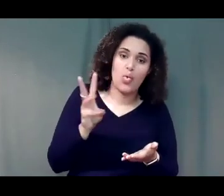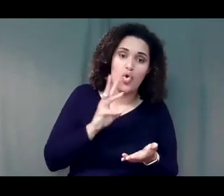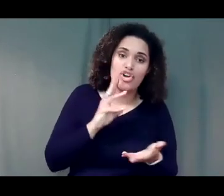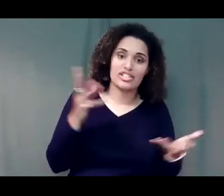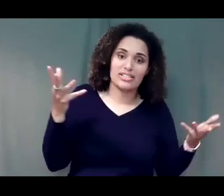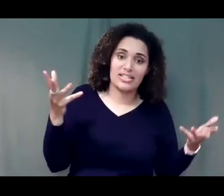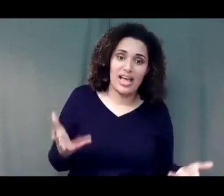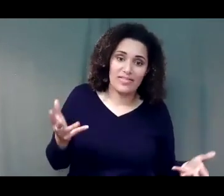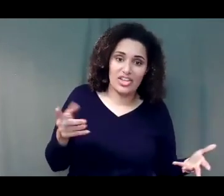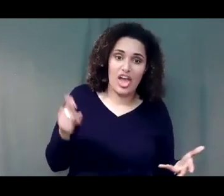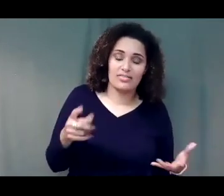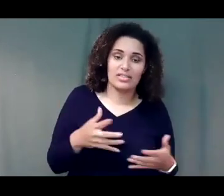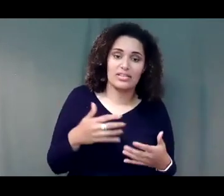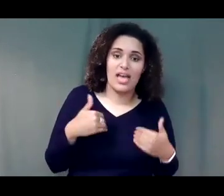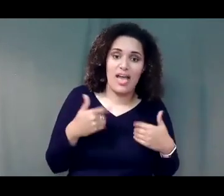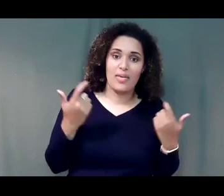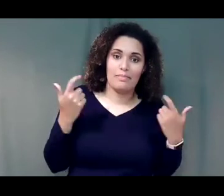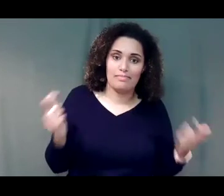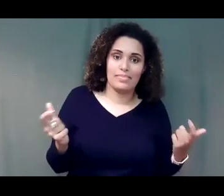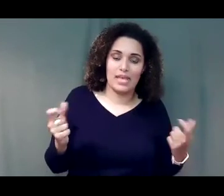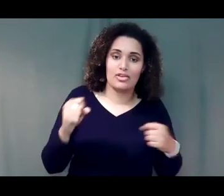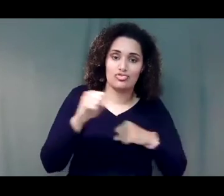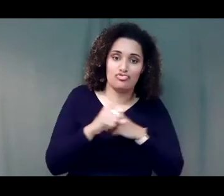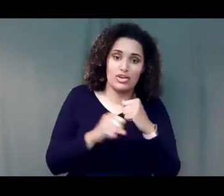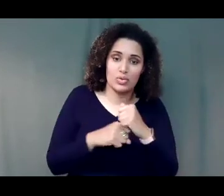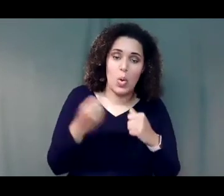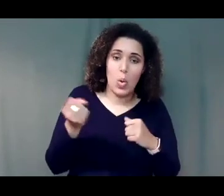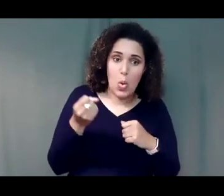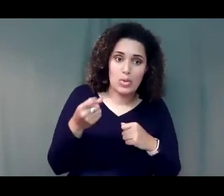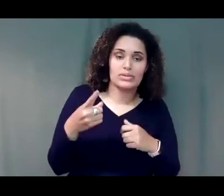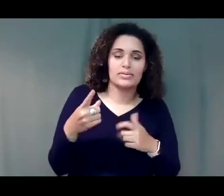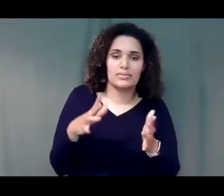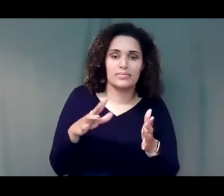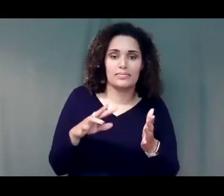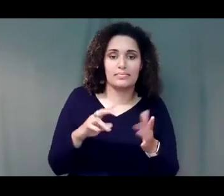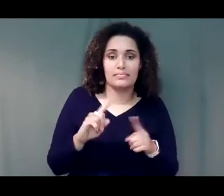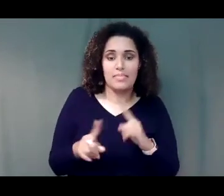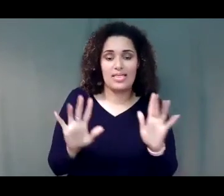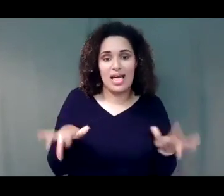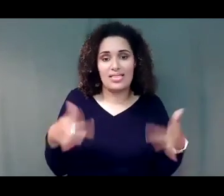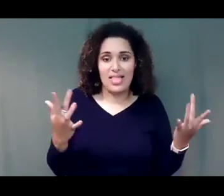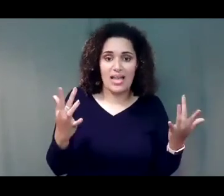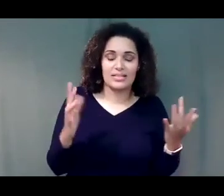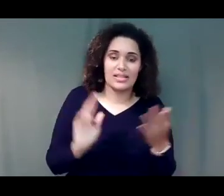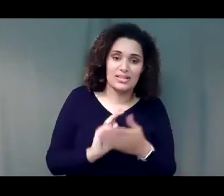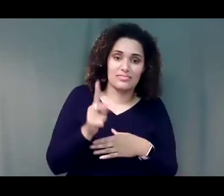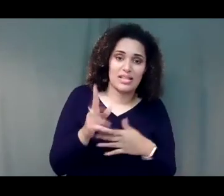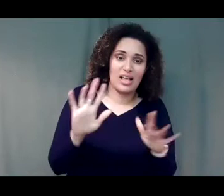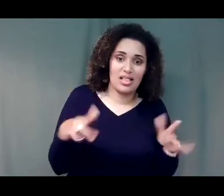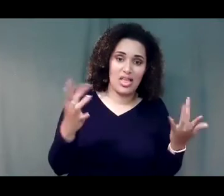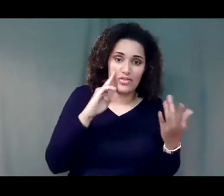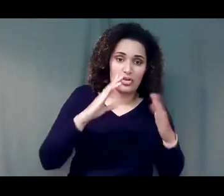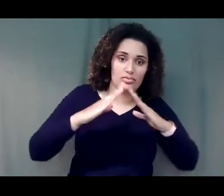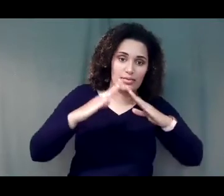heavy. So you'd have to have an incredible structure to hold it. So the light soil and these plants are relatively light for a roof. They're